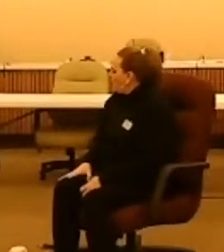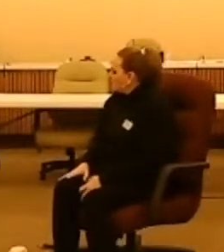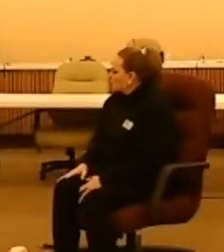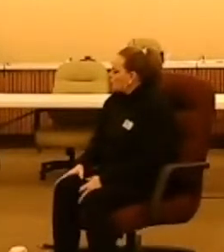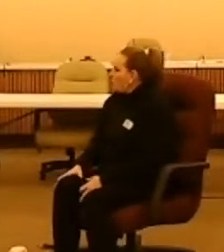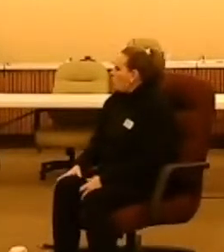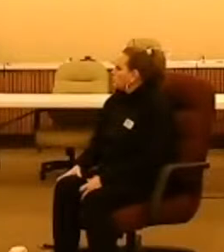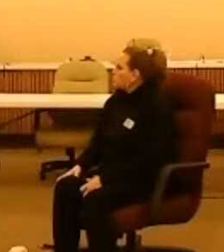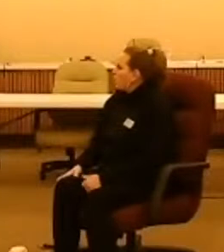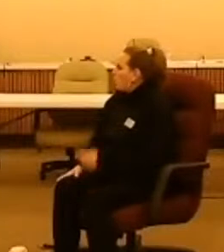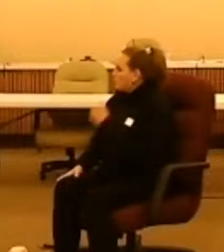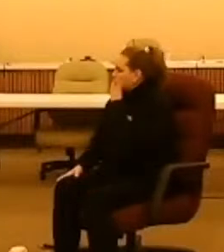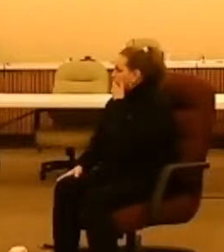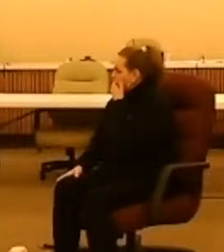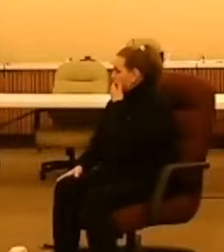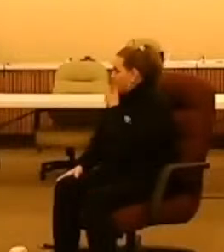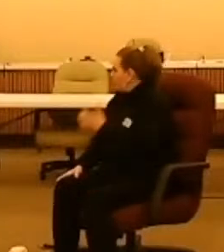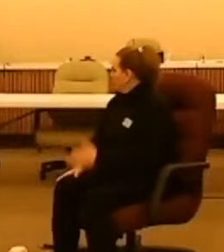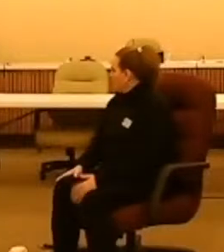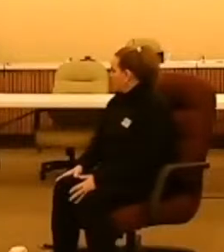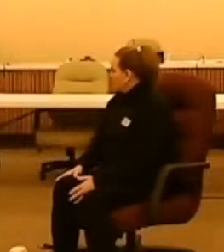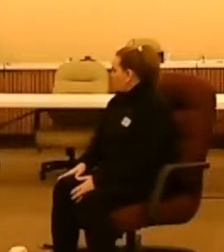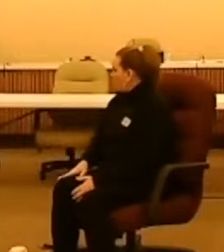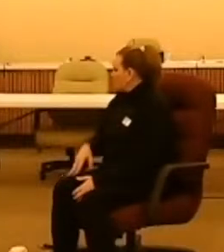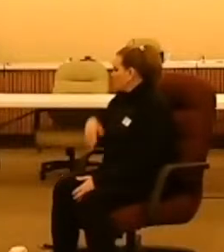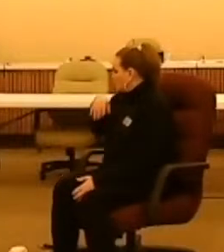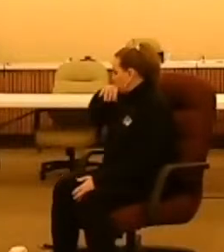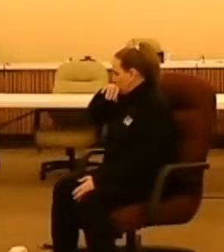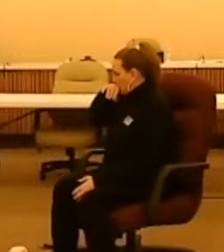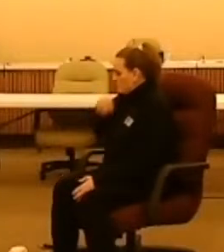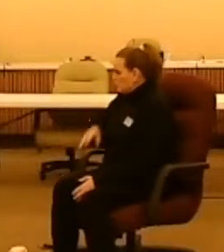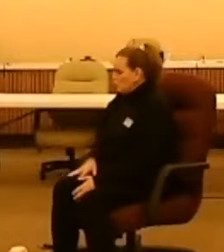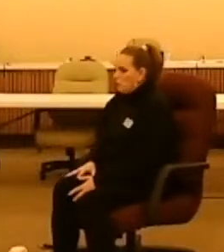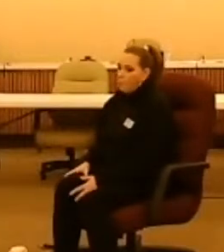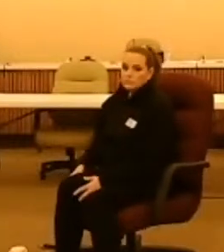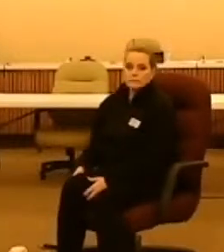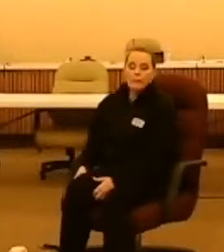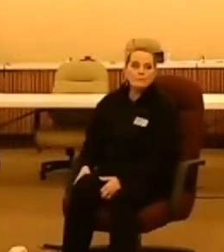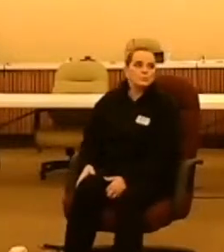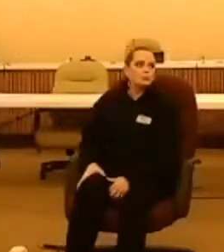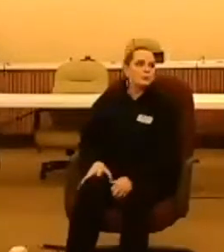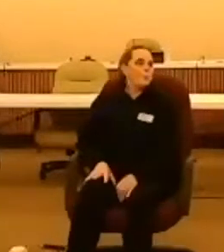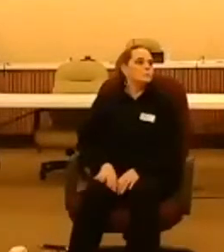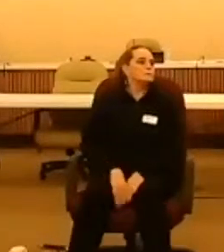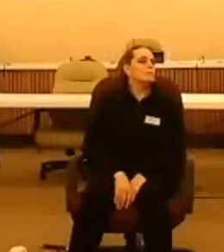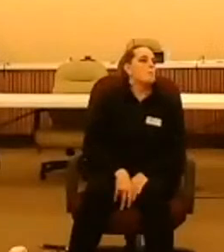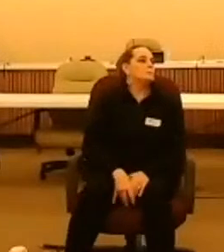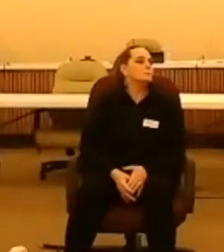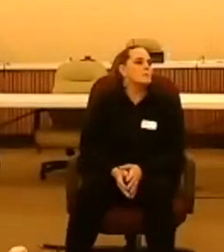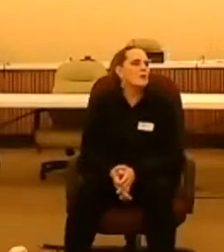wonder if I there's. heard you bought pizza earlier. We should Yeah, is there any order left? food. Wow. Bring it in.